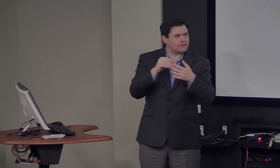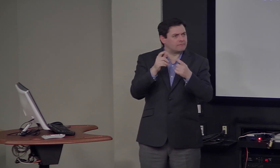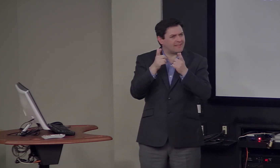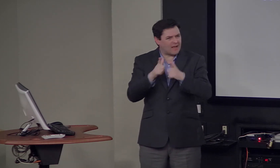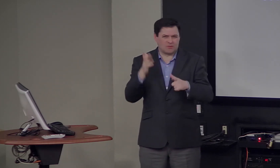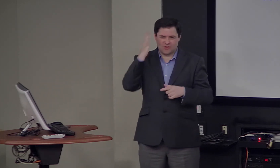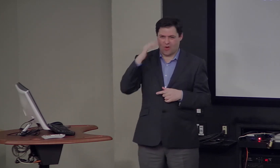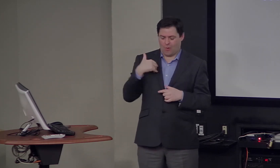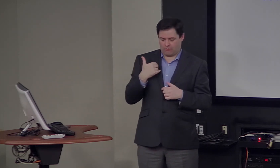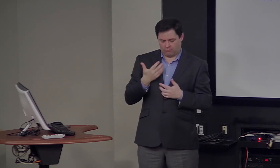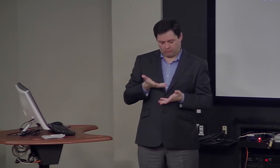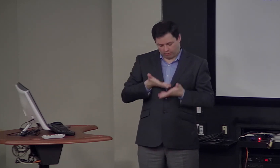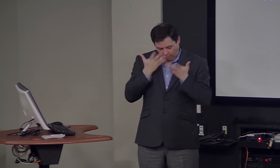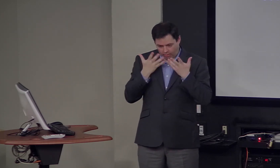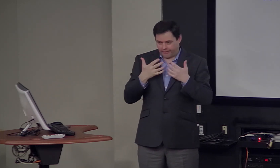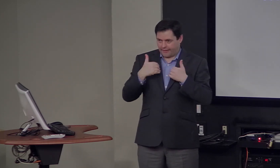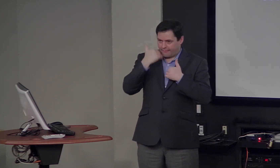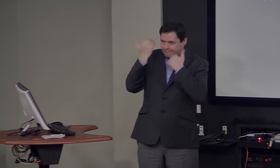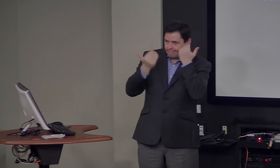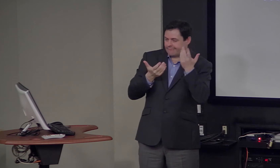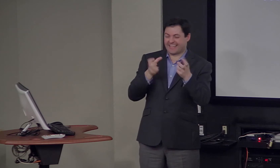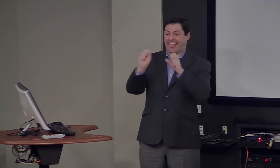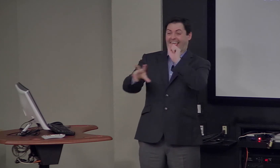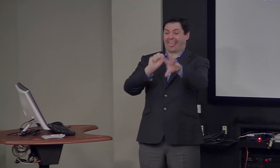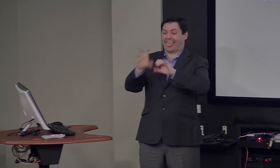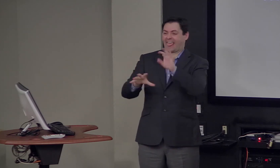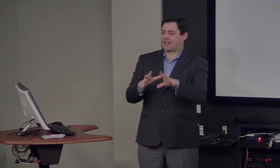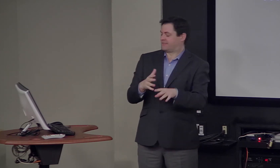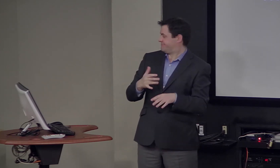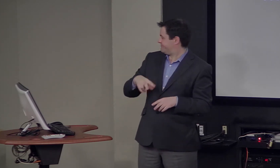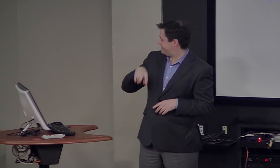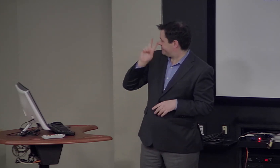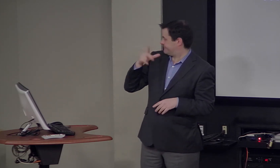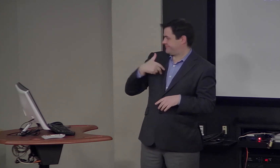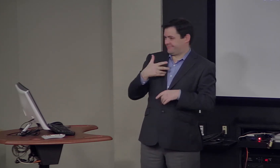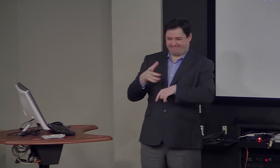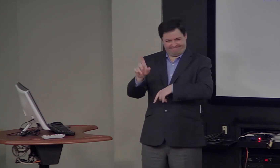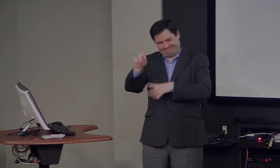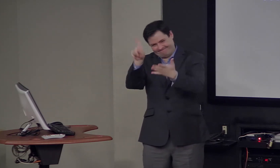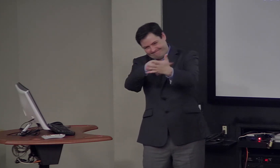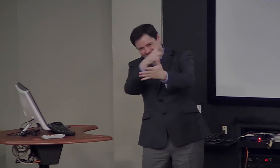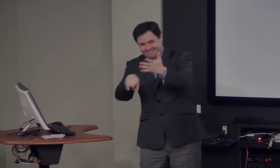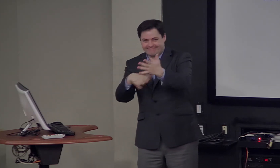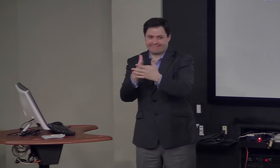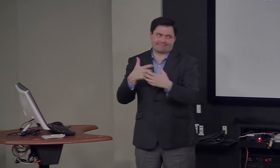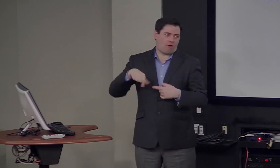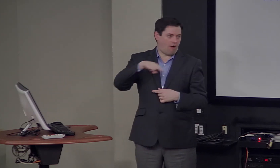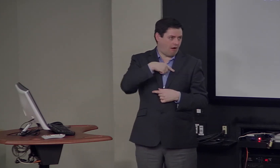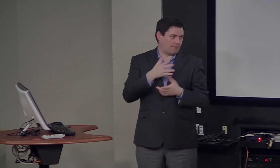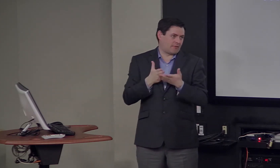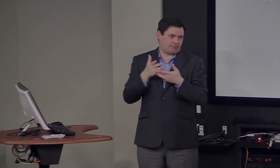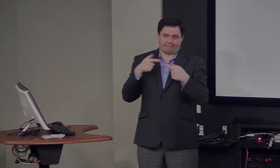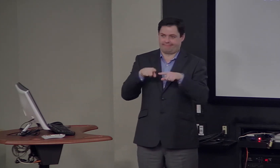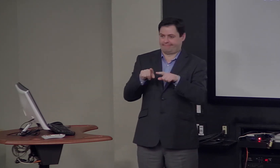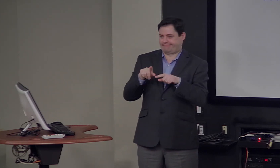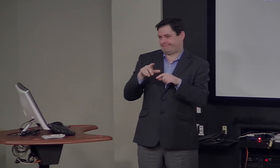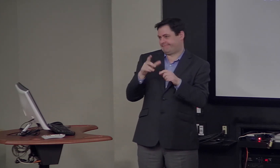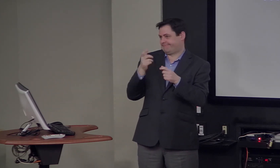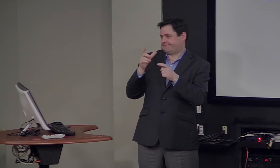is an important character trait to have. If you become overly shy and overly sensitive to